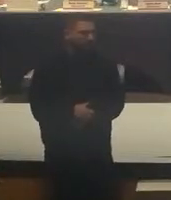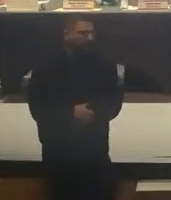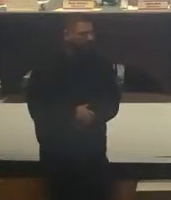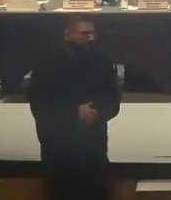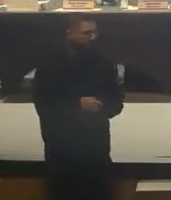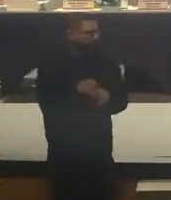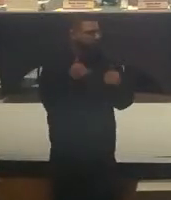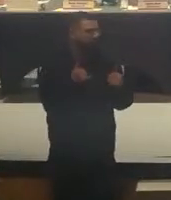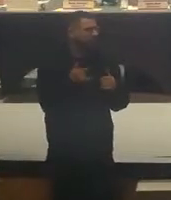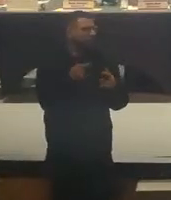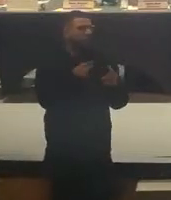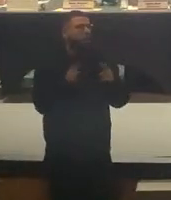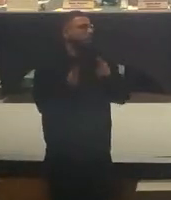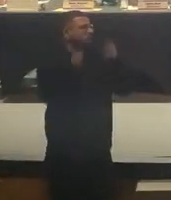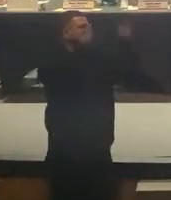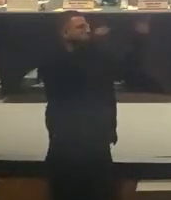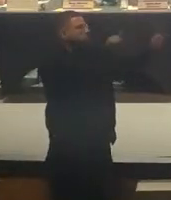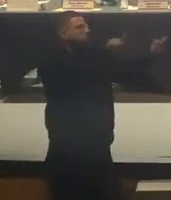Ms. Hendrickson.